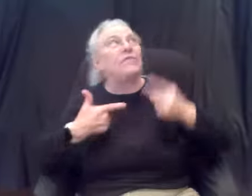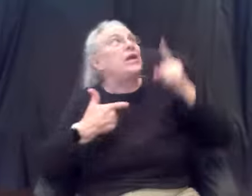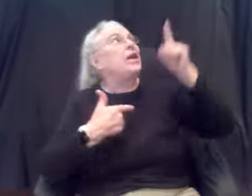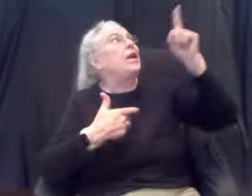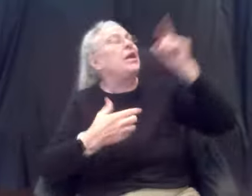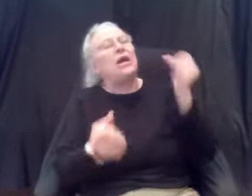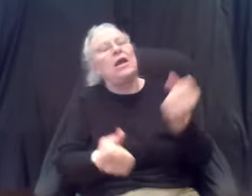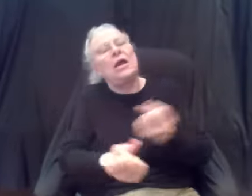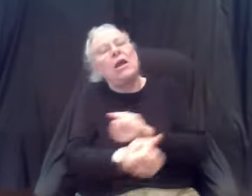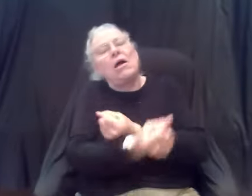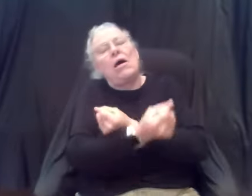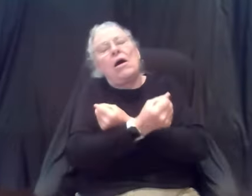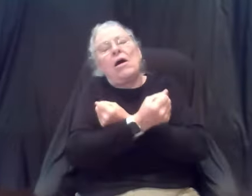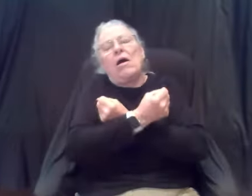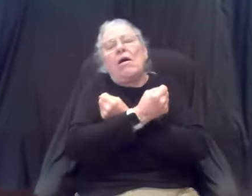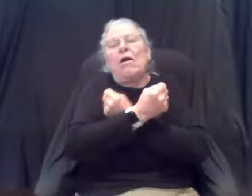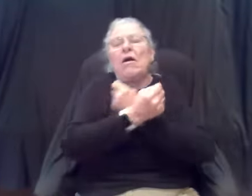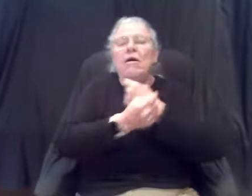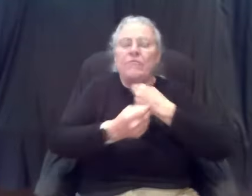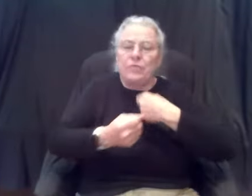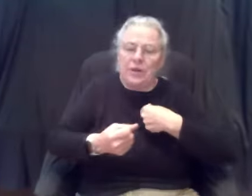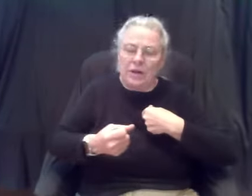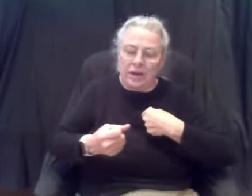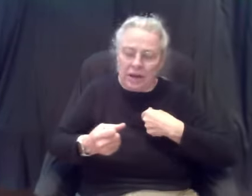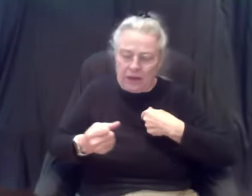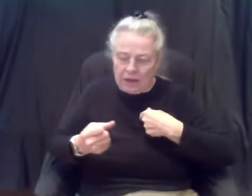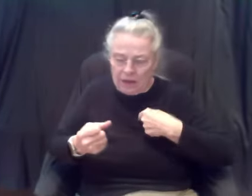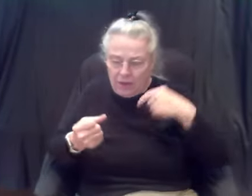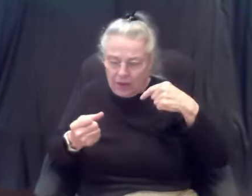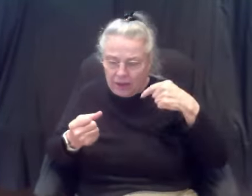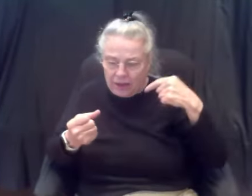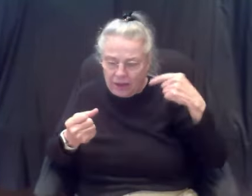Living, he loved me.